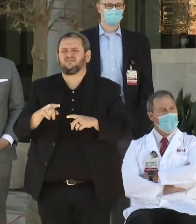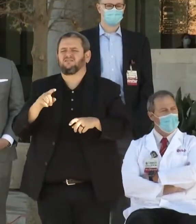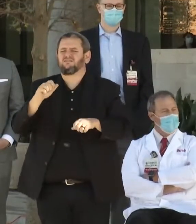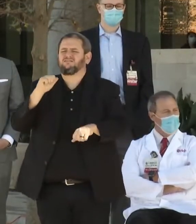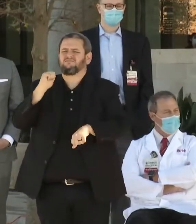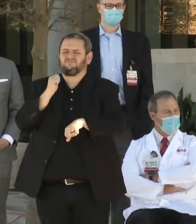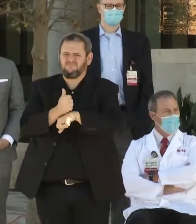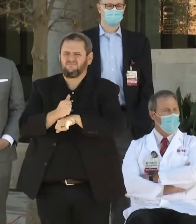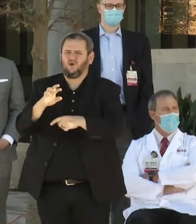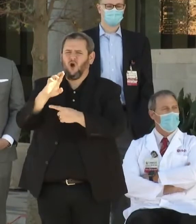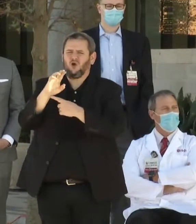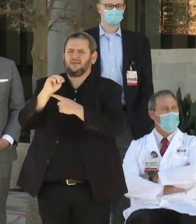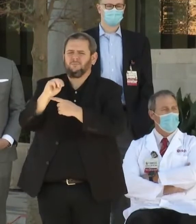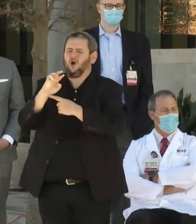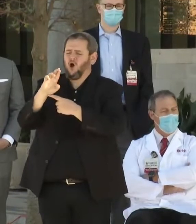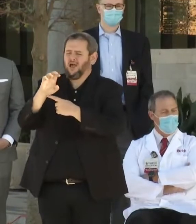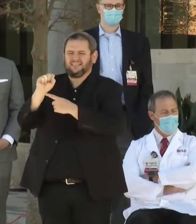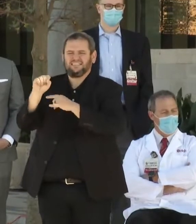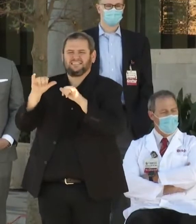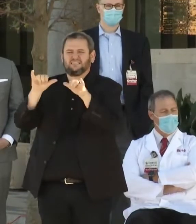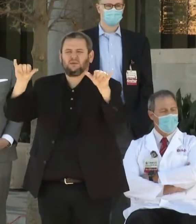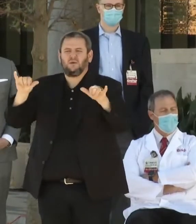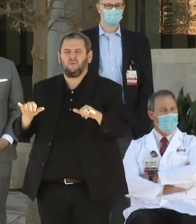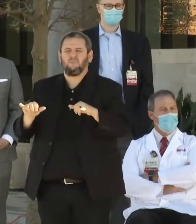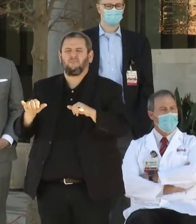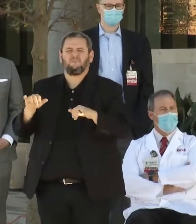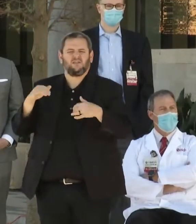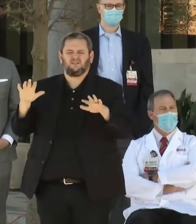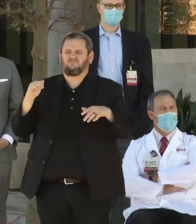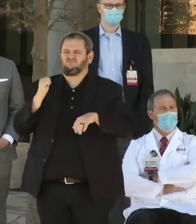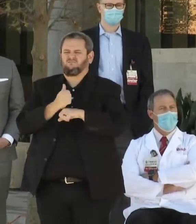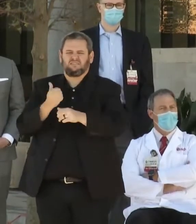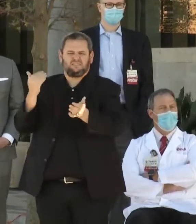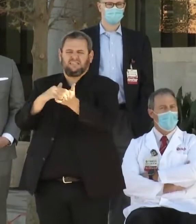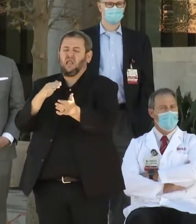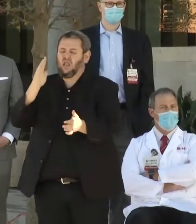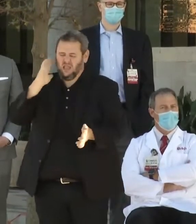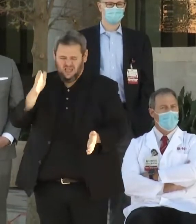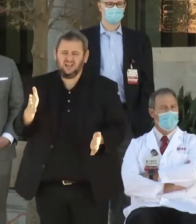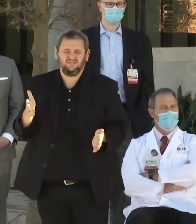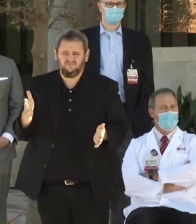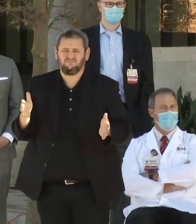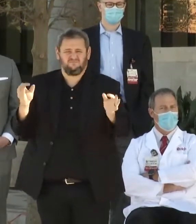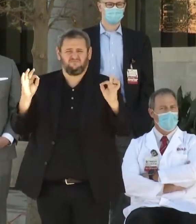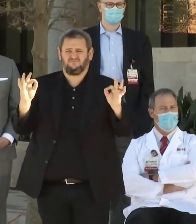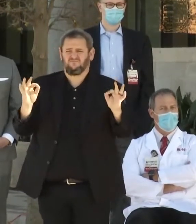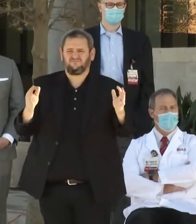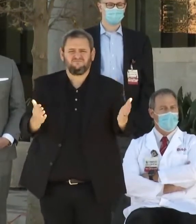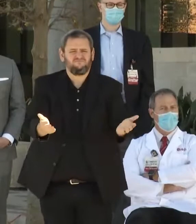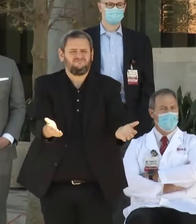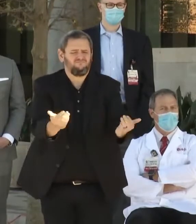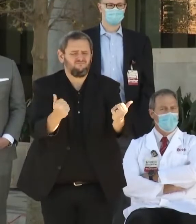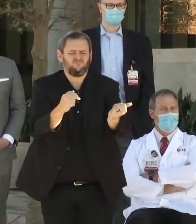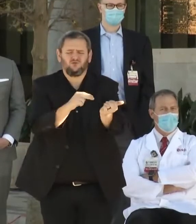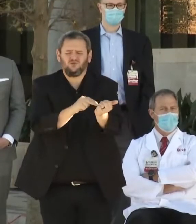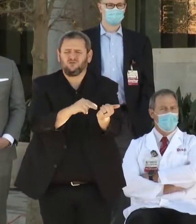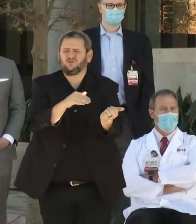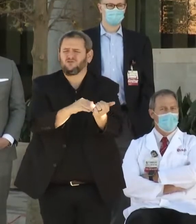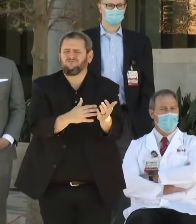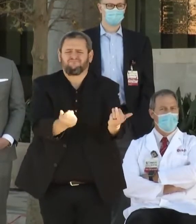We've cleared red tape to help get more nurses. We're encouraging college students to get tested before heading